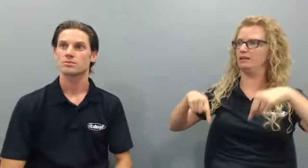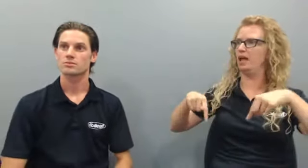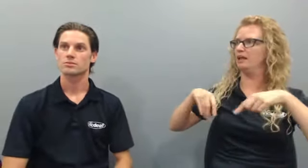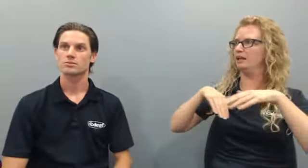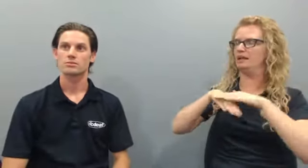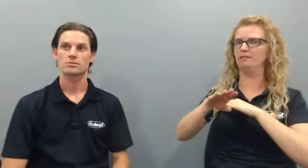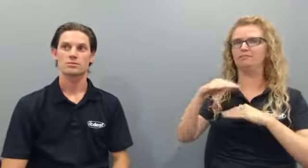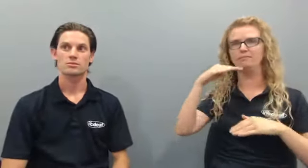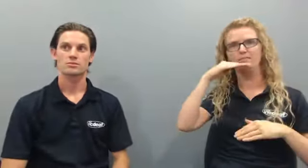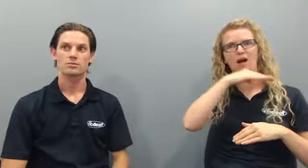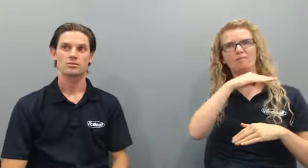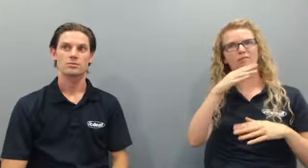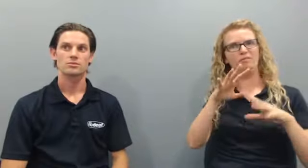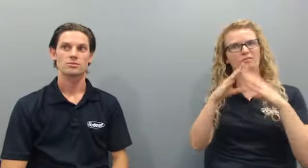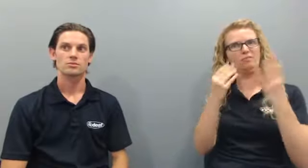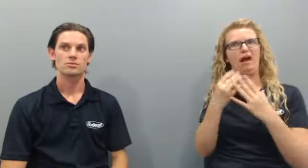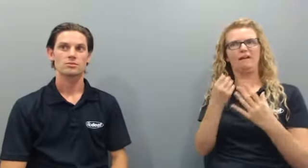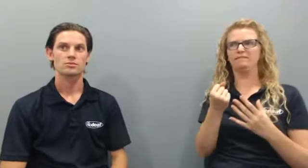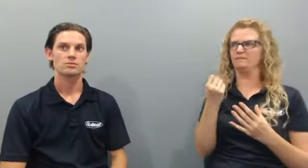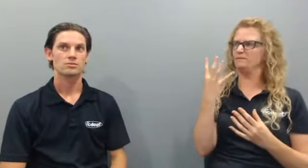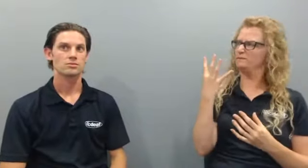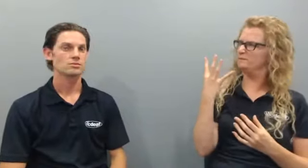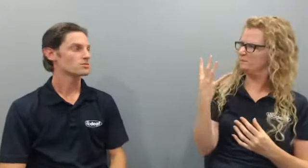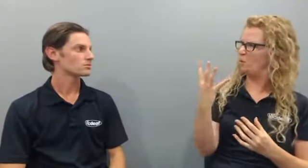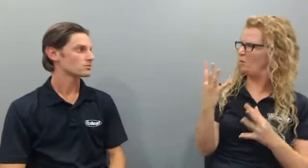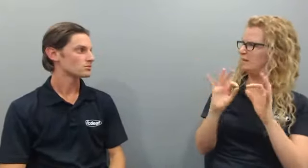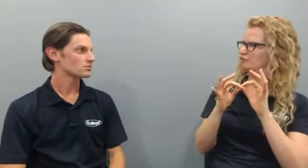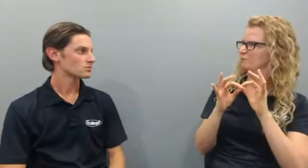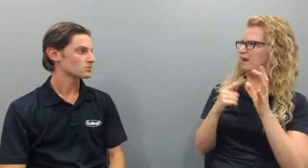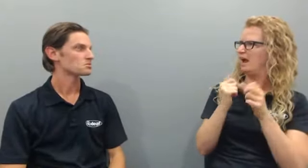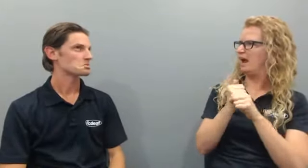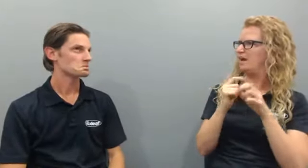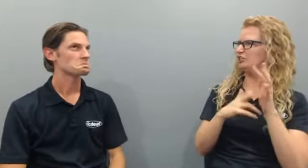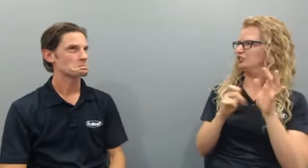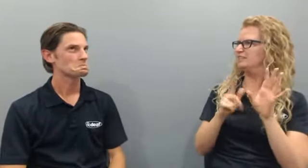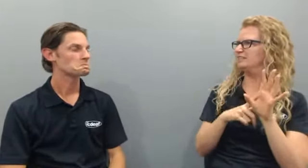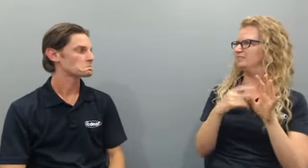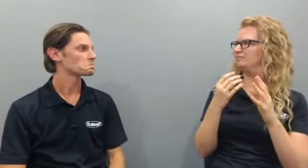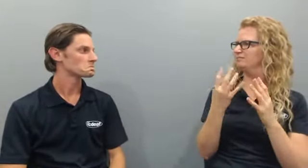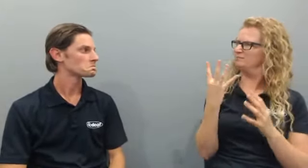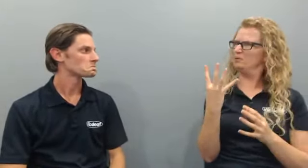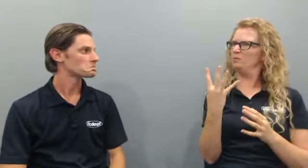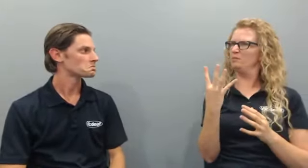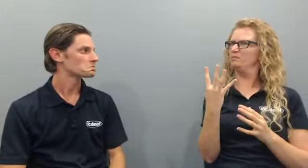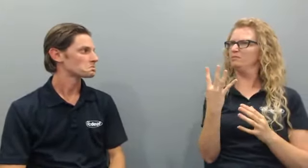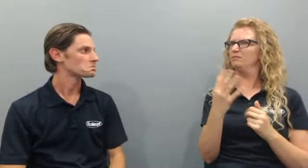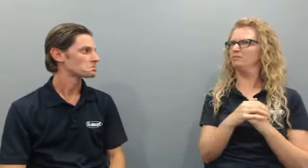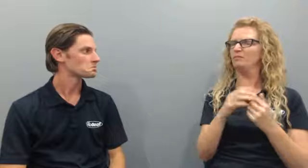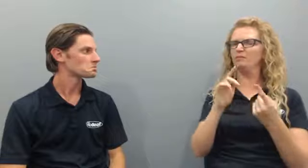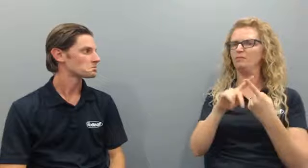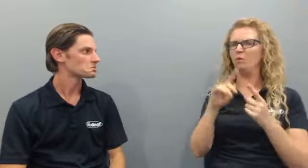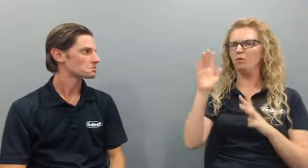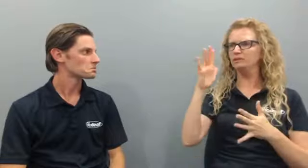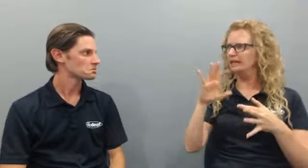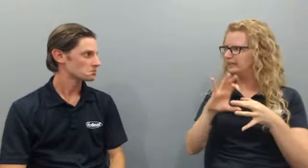contact? In Melbourne, there's 4 interpreting agencies that I'm aware of. We have